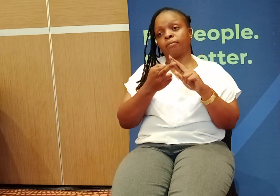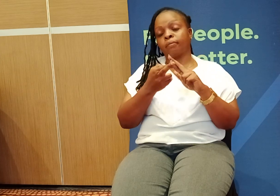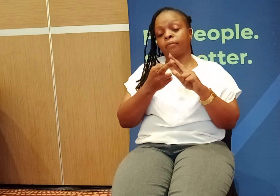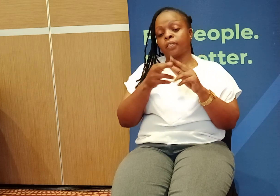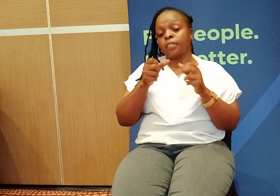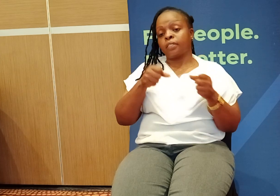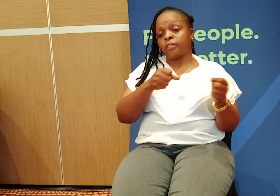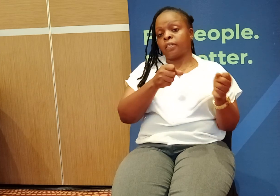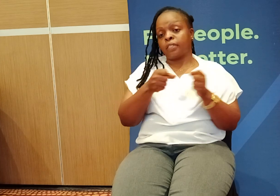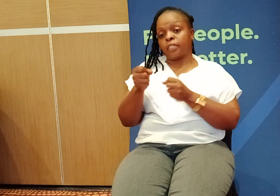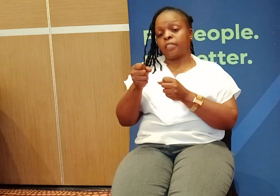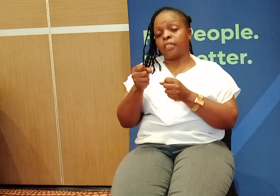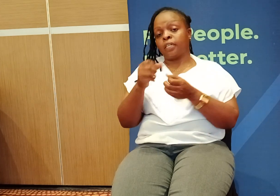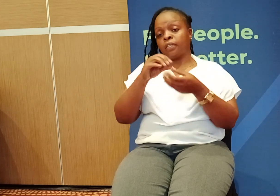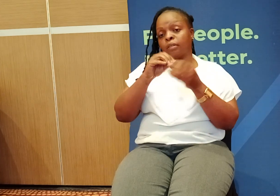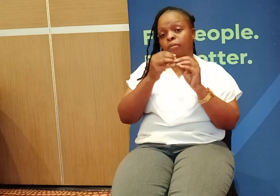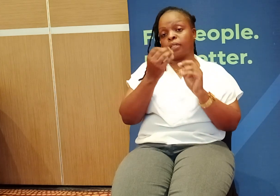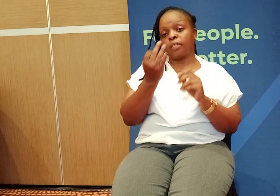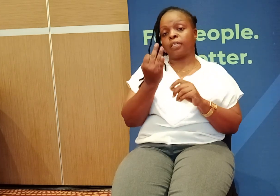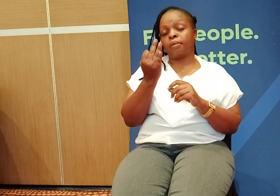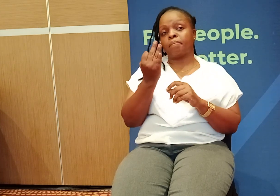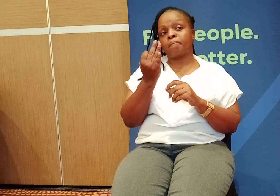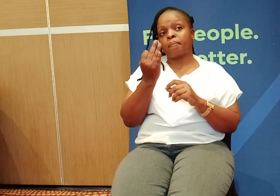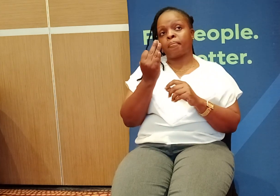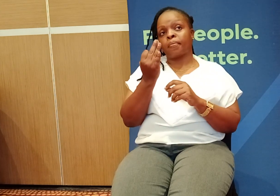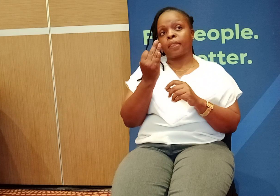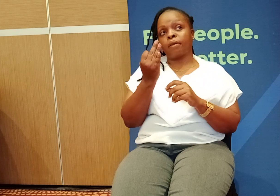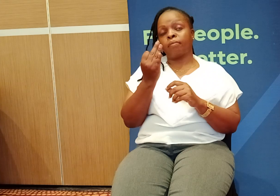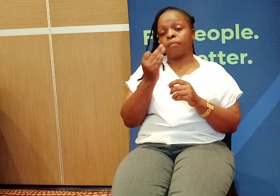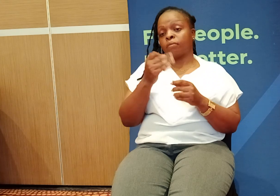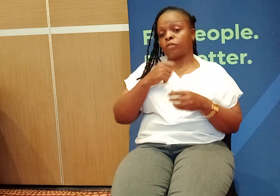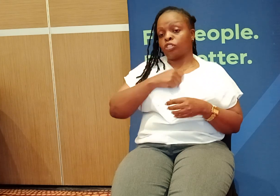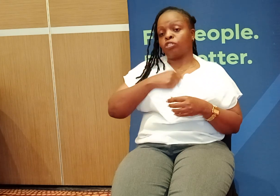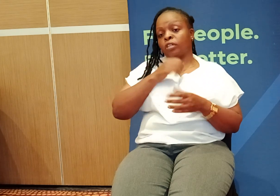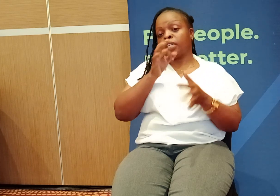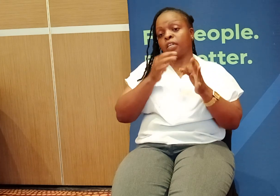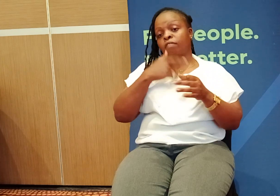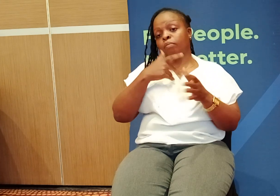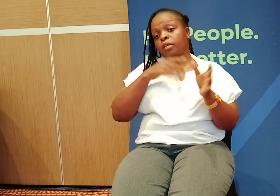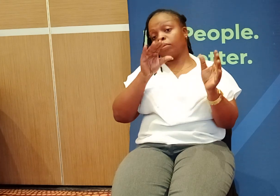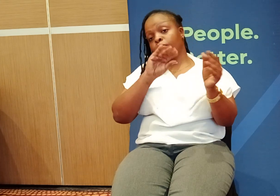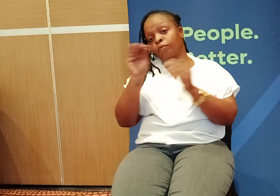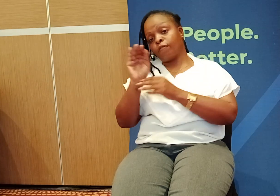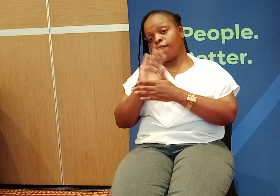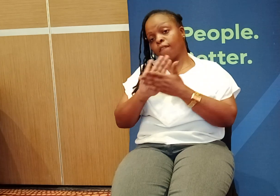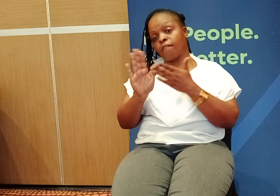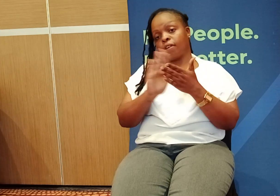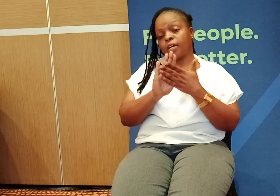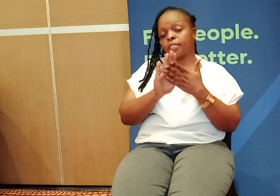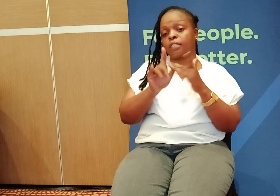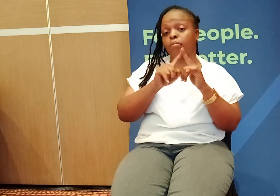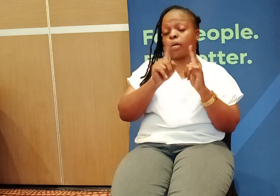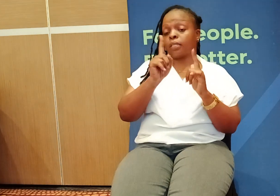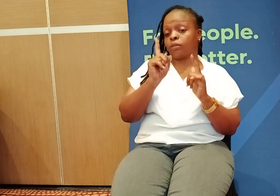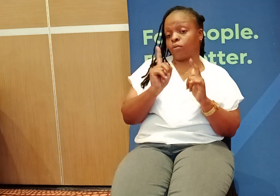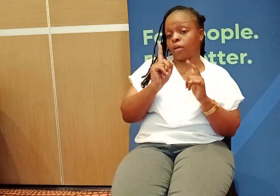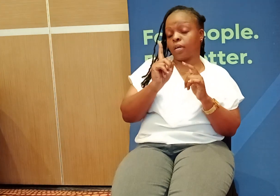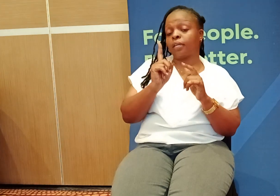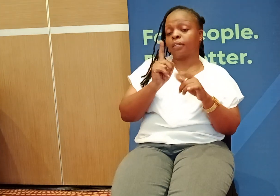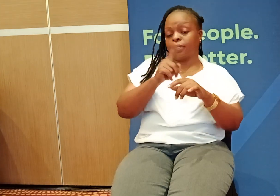Strategic thrust number 3, pardon me if I'm moving very fast. 1 is because of time, 2 is because I come